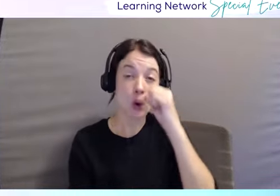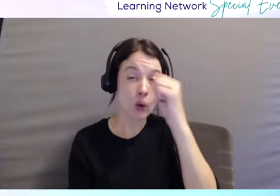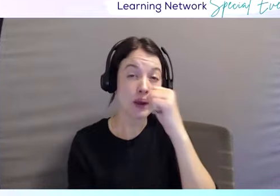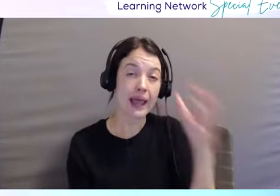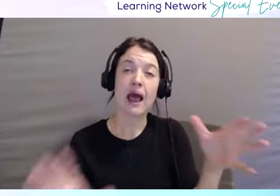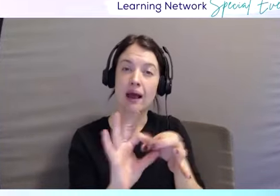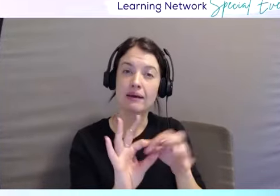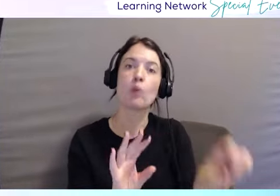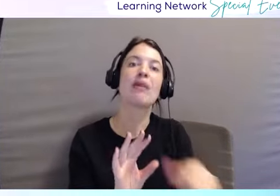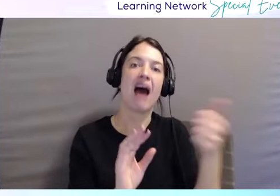that I've mentioned.